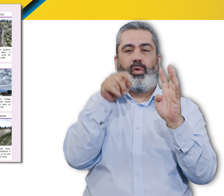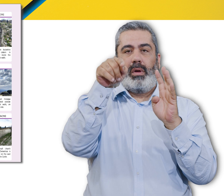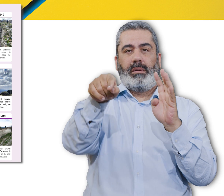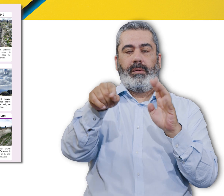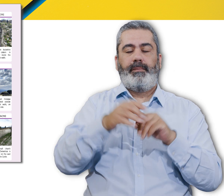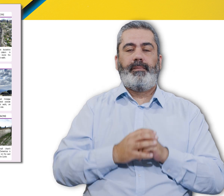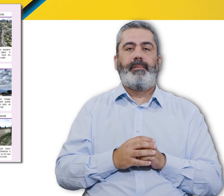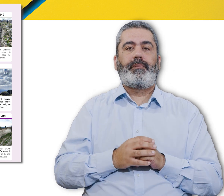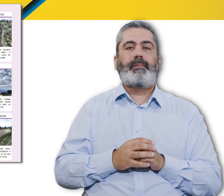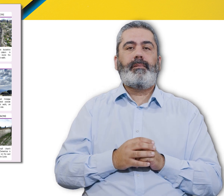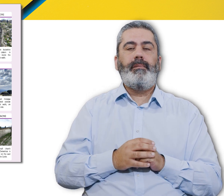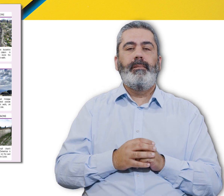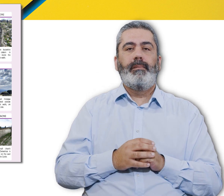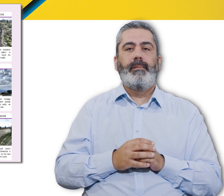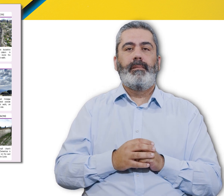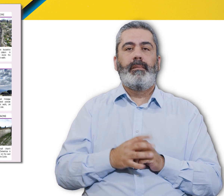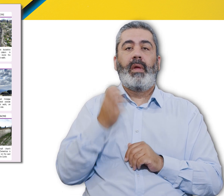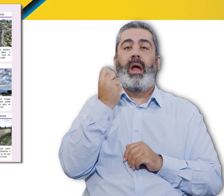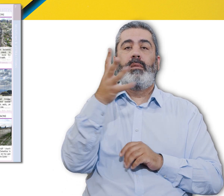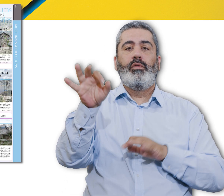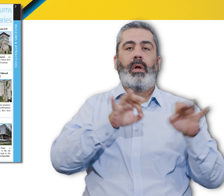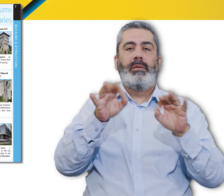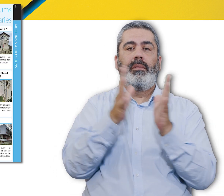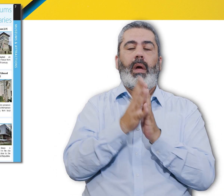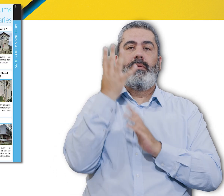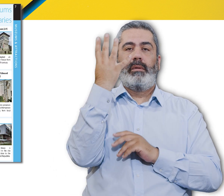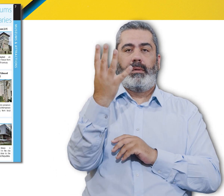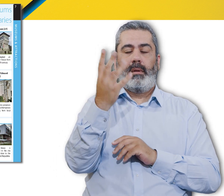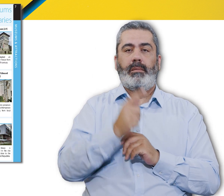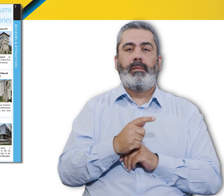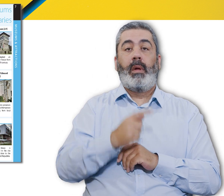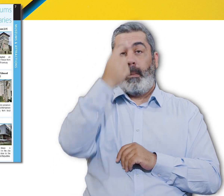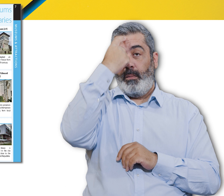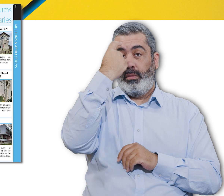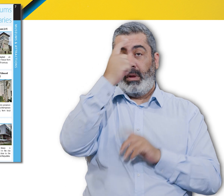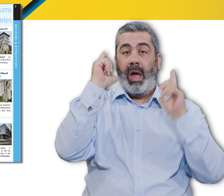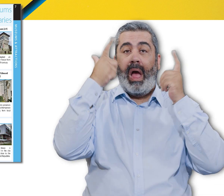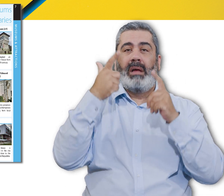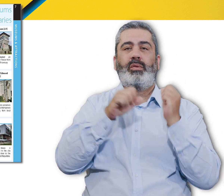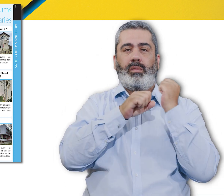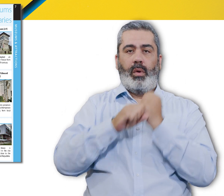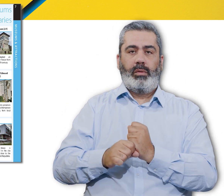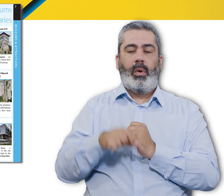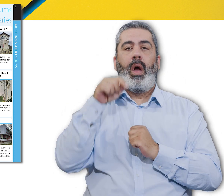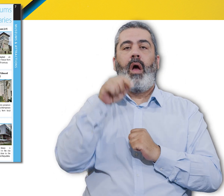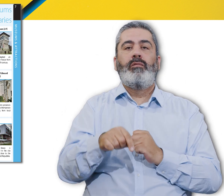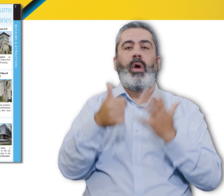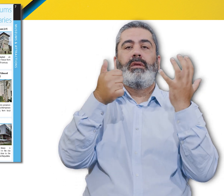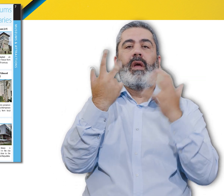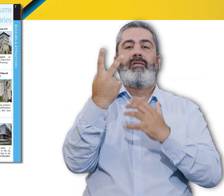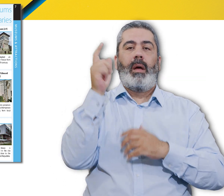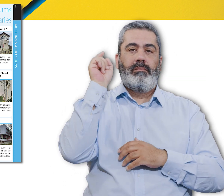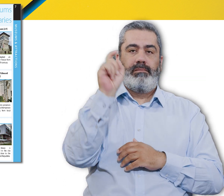the east side of the castle. End of page 6. St. George Church. 14 on the map